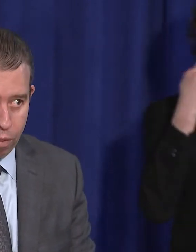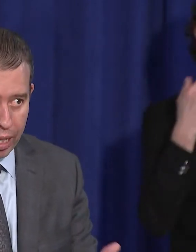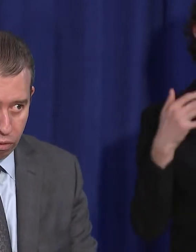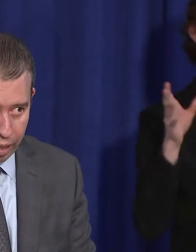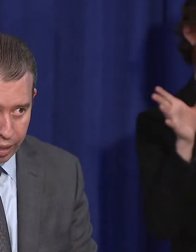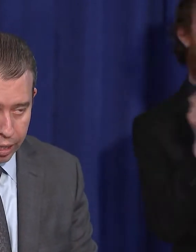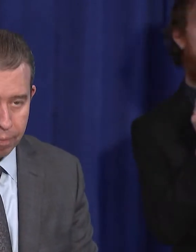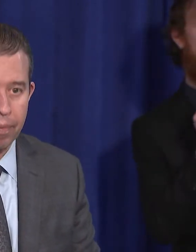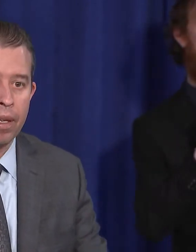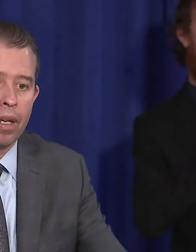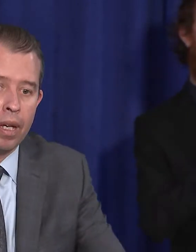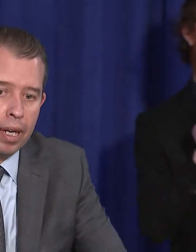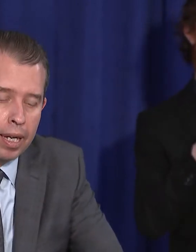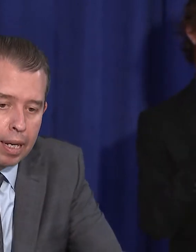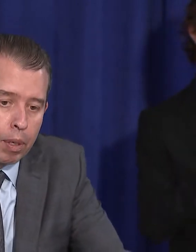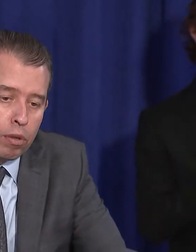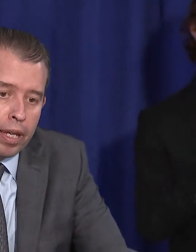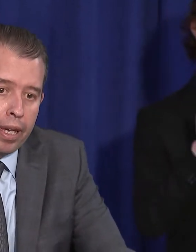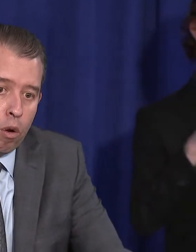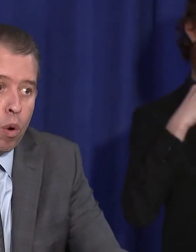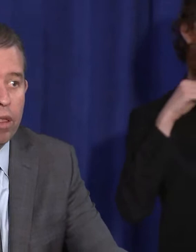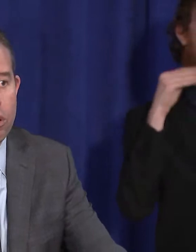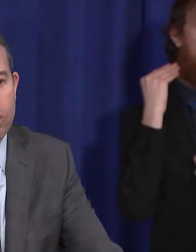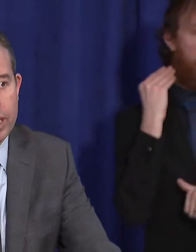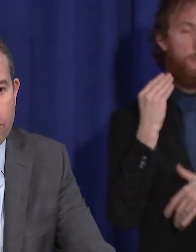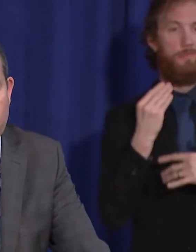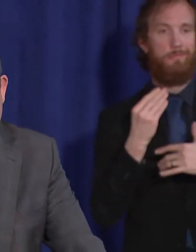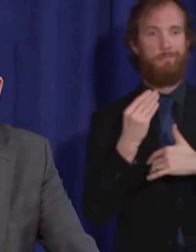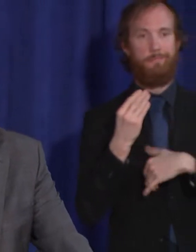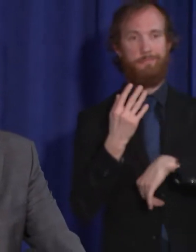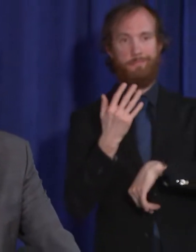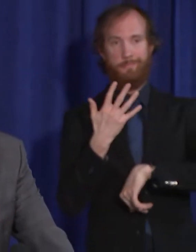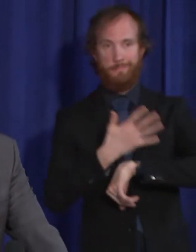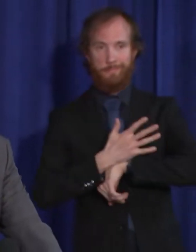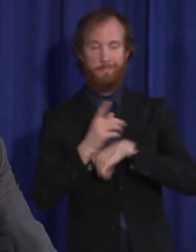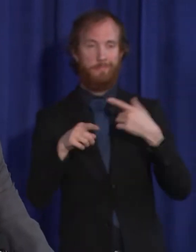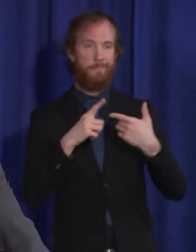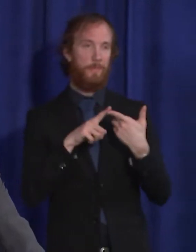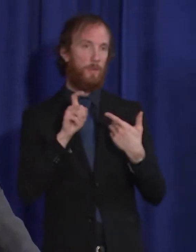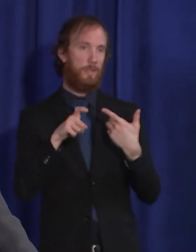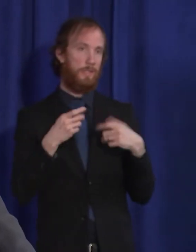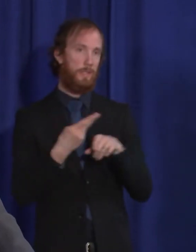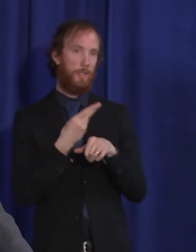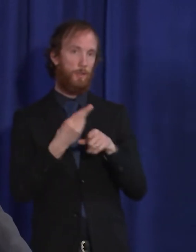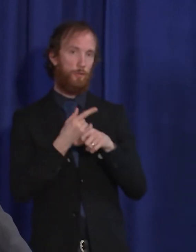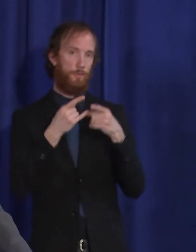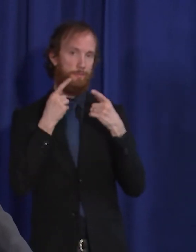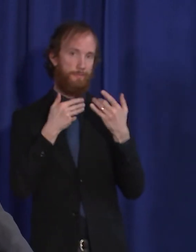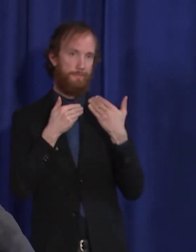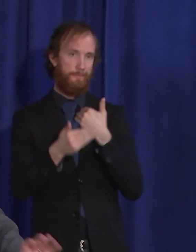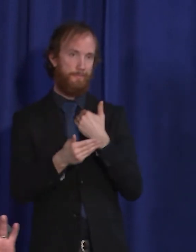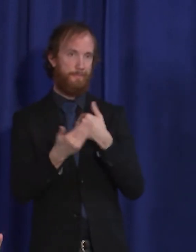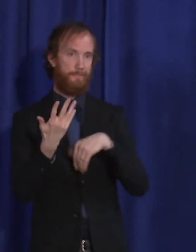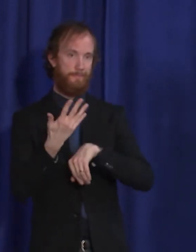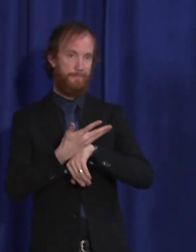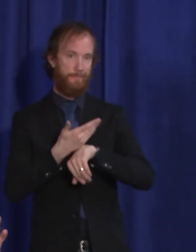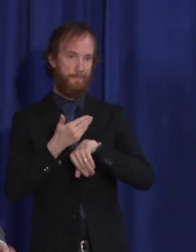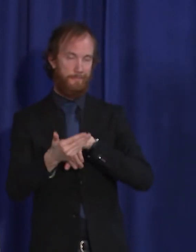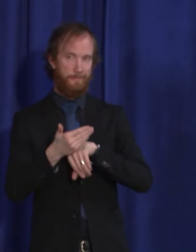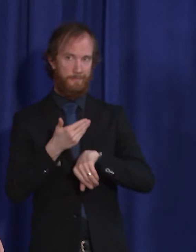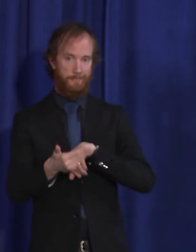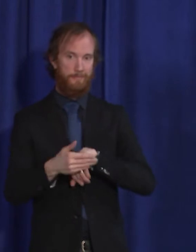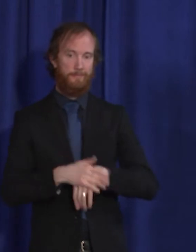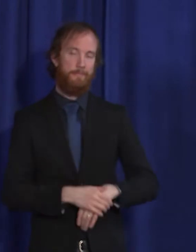they have to wear masks for 5 days. La pregunta que cuándo podemos cambiar, que no vamos a hacer opcional, primero lo vamos a